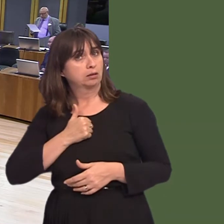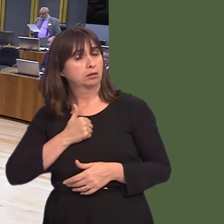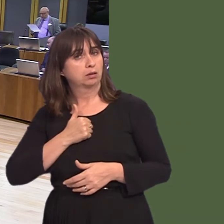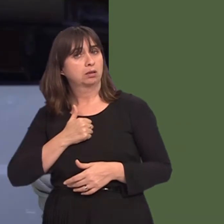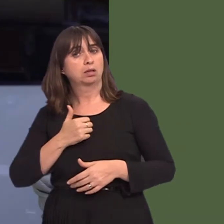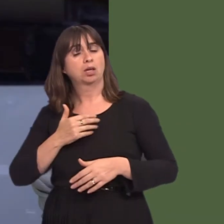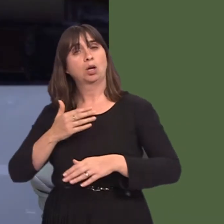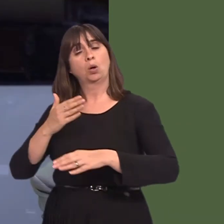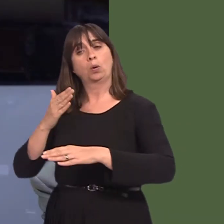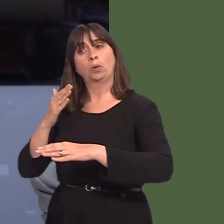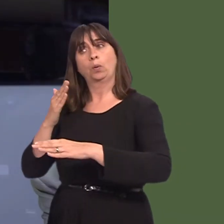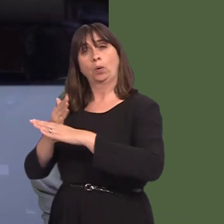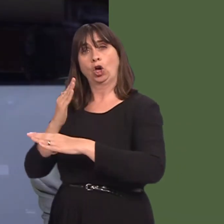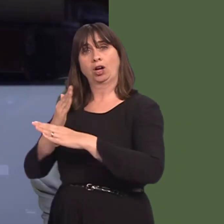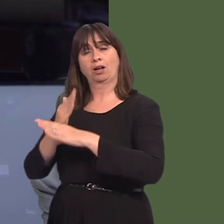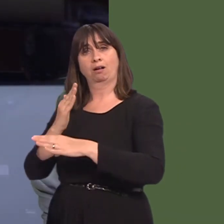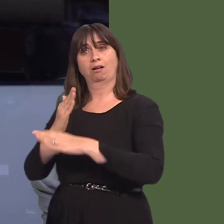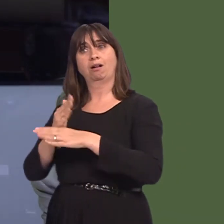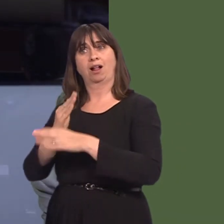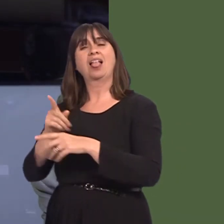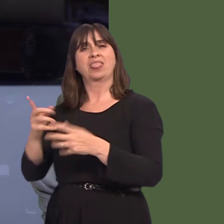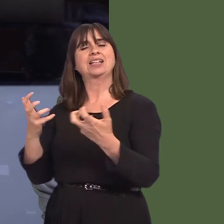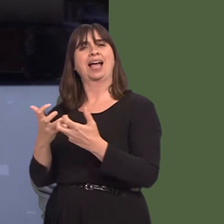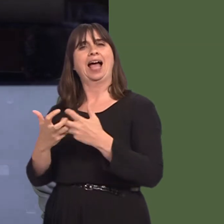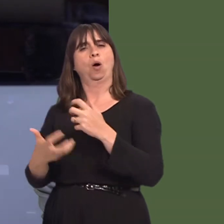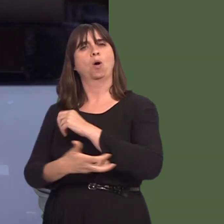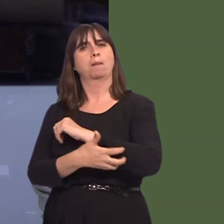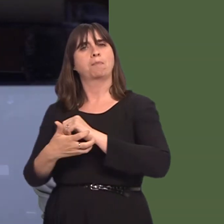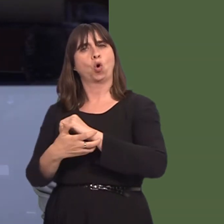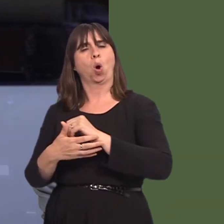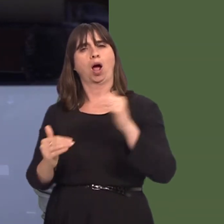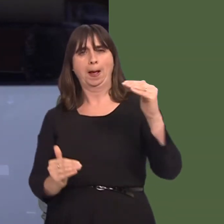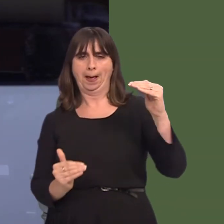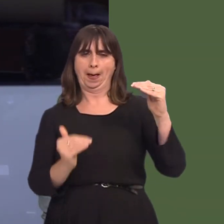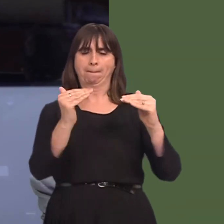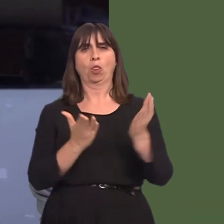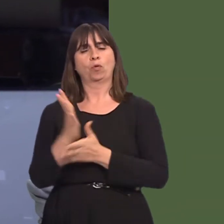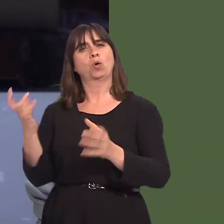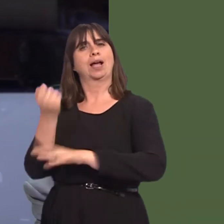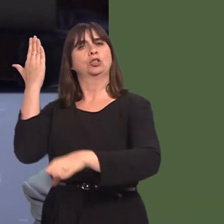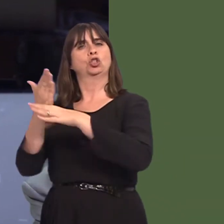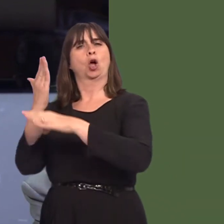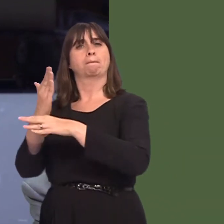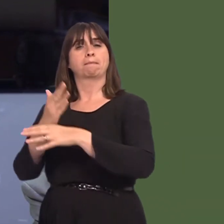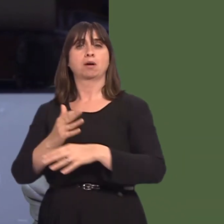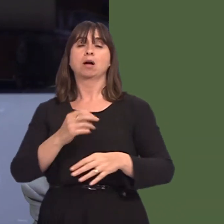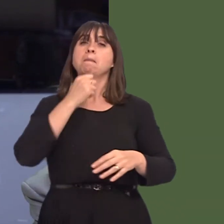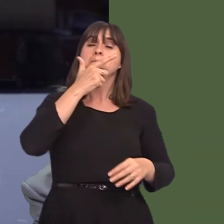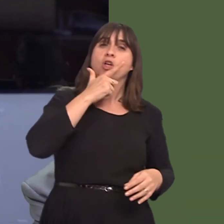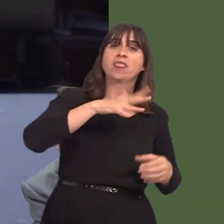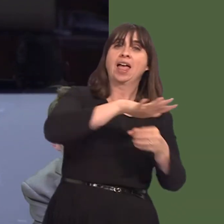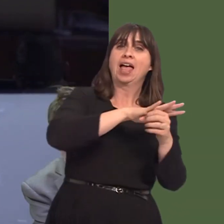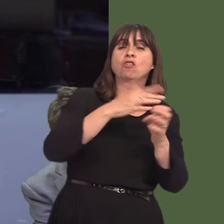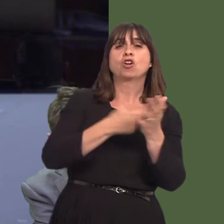is one of the best way out of poverty? And will he join me in welcoming the fact that unemployment in Merthyr Tydfil and